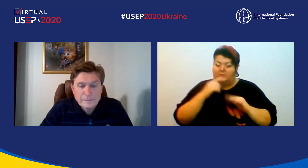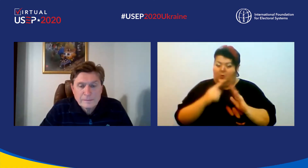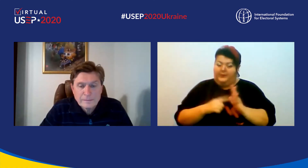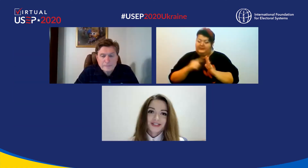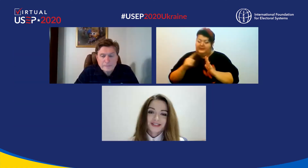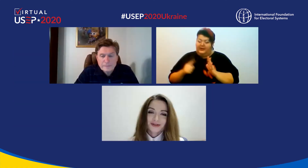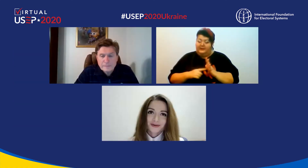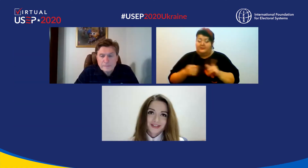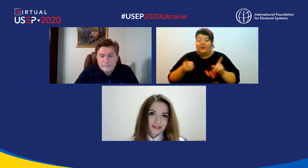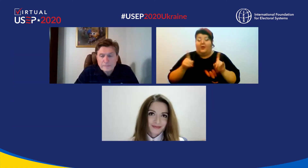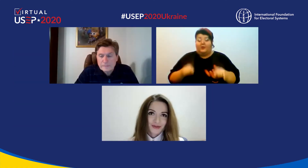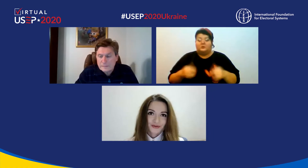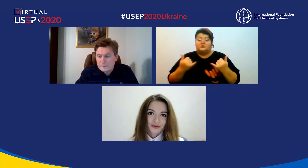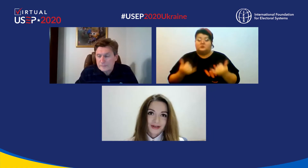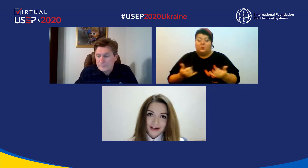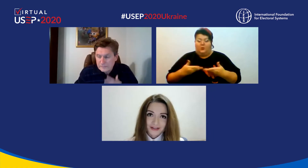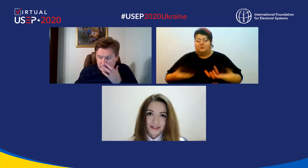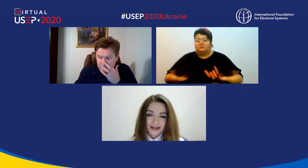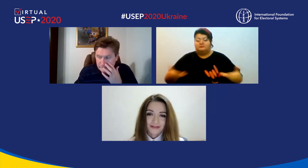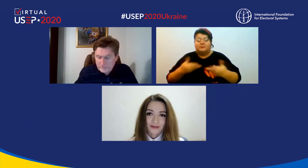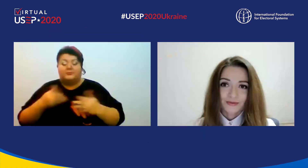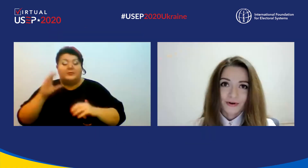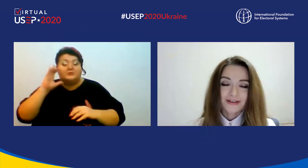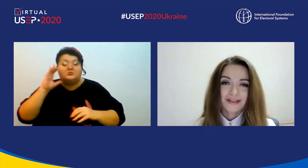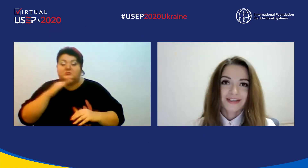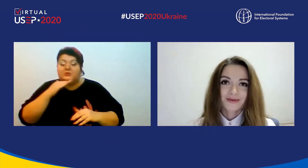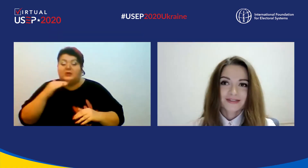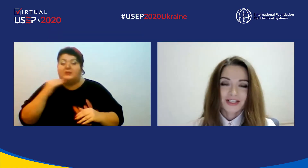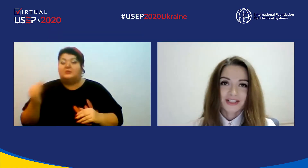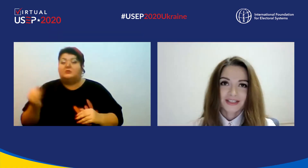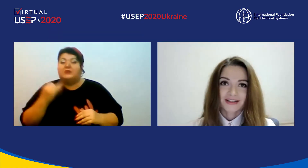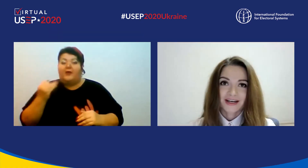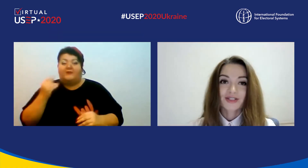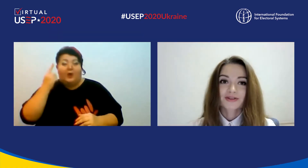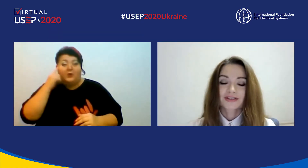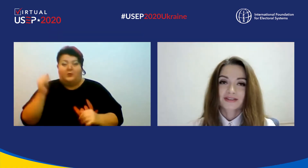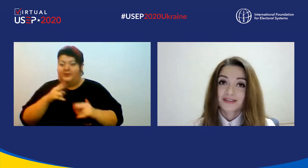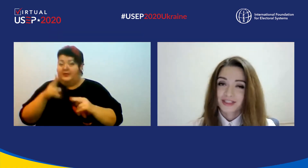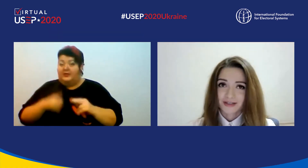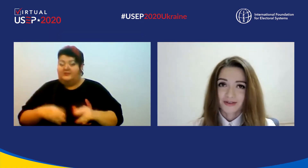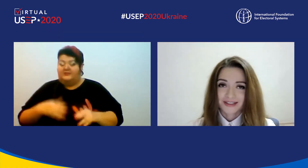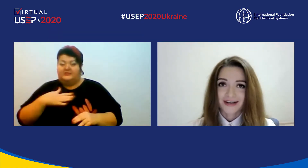on many issues and topics. So today we have heard lots of interesting ideas.